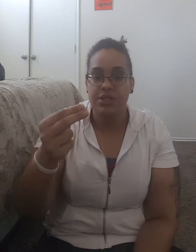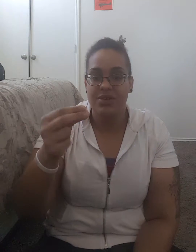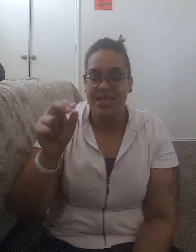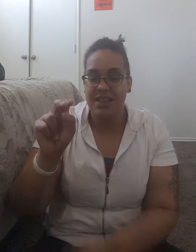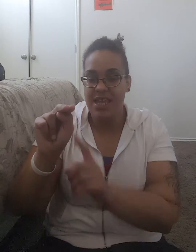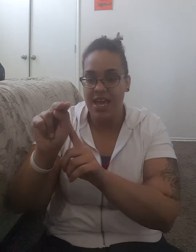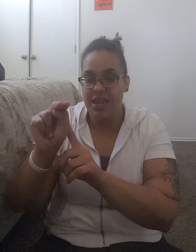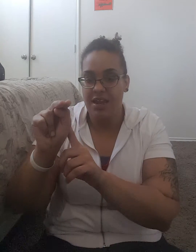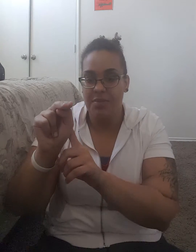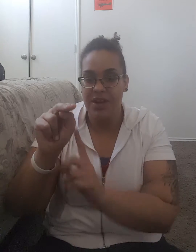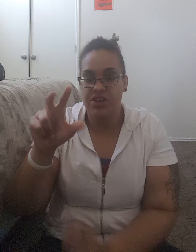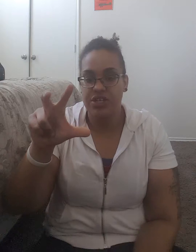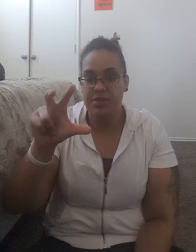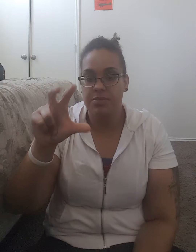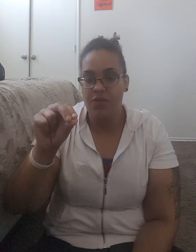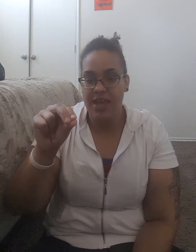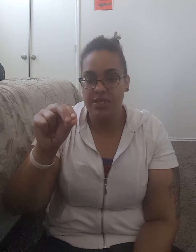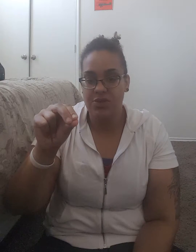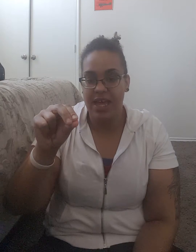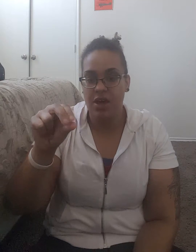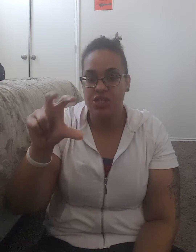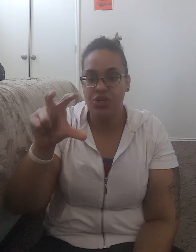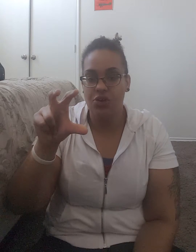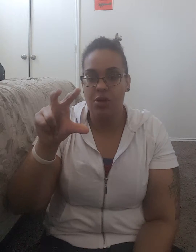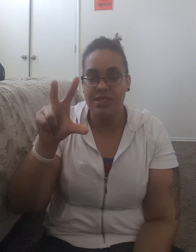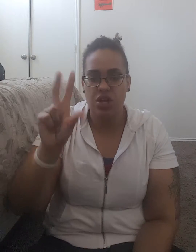So it's like the N, but you're just moving it into like a circle almost. No.